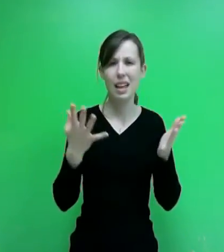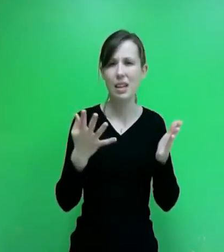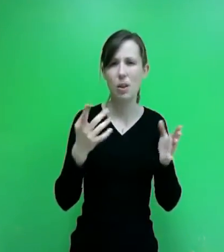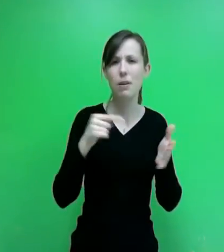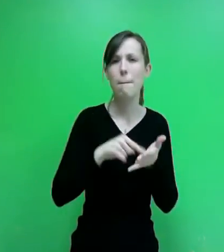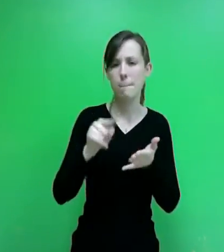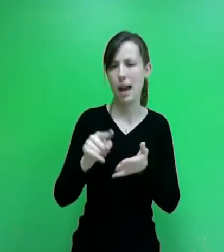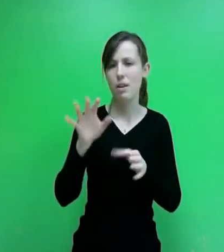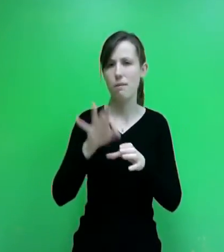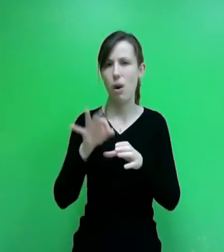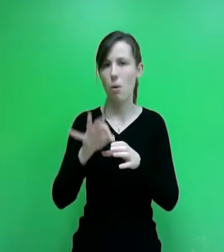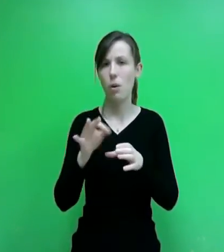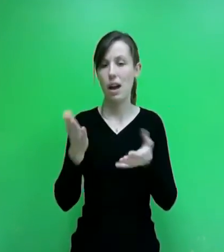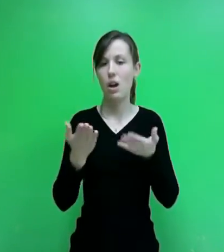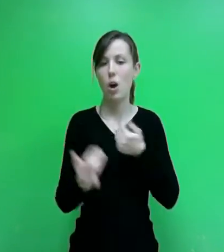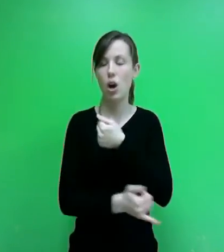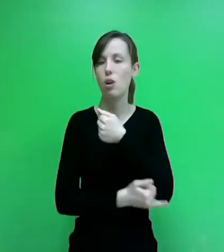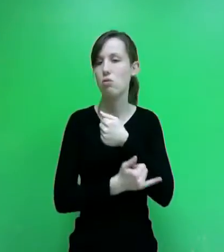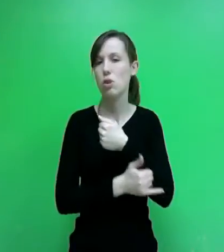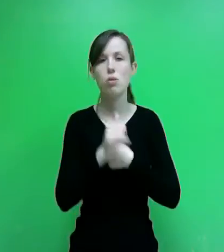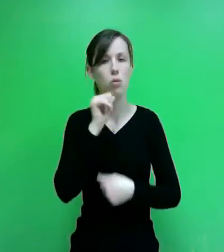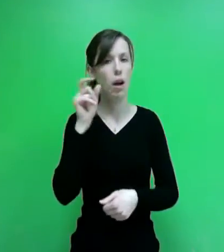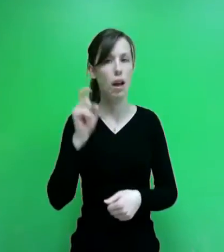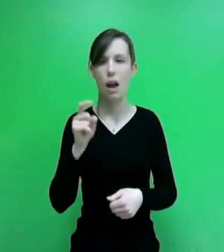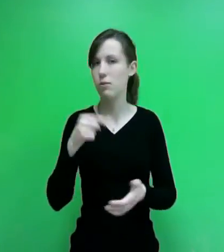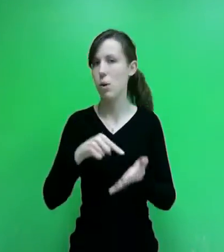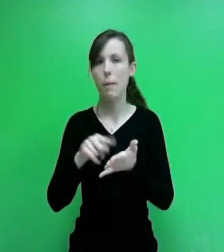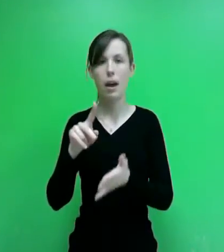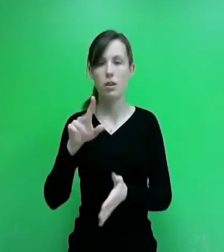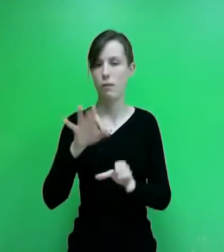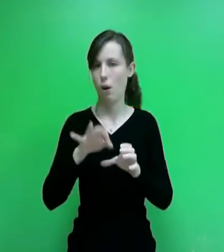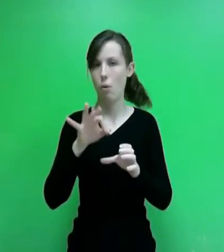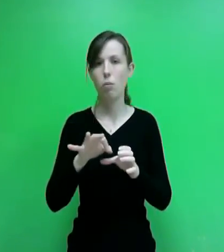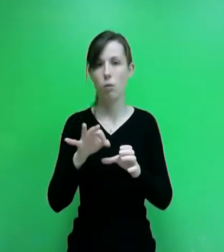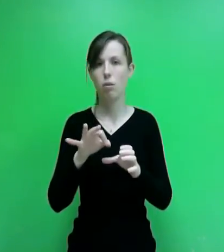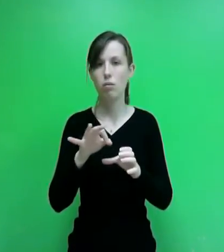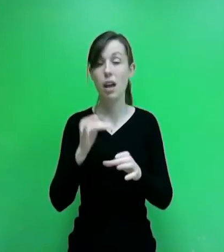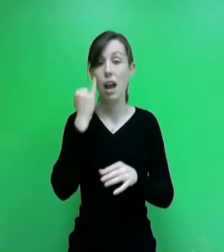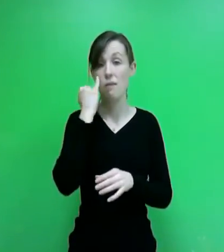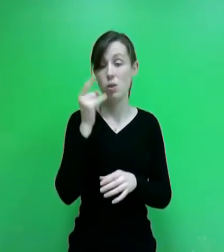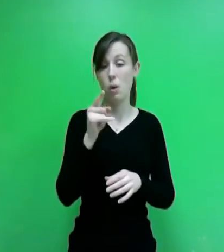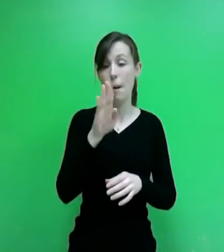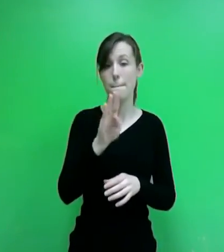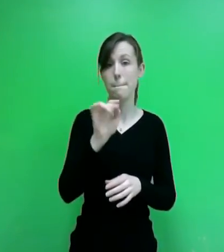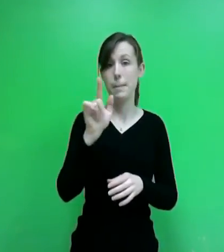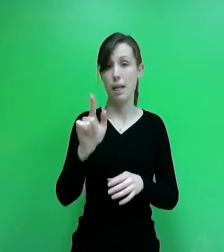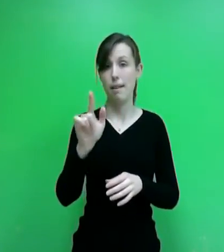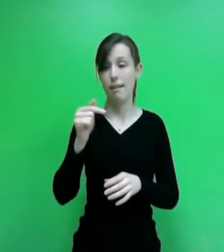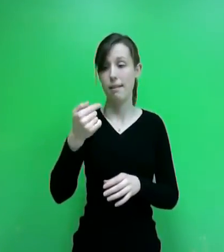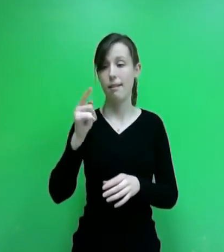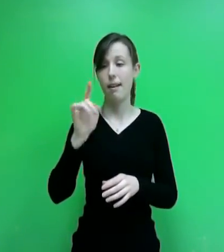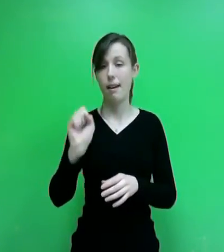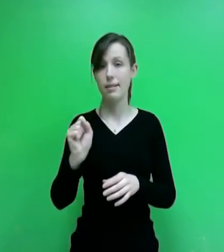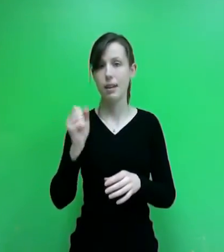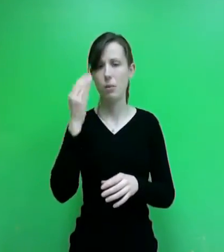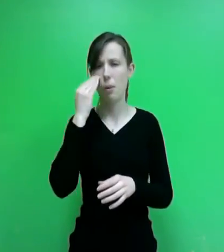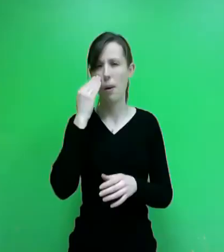vote. In our country, you do not have to pay to vote. If you are Bill Gates and have, billions and